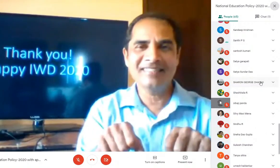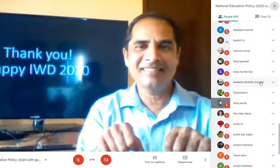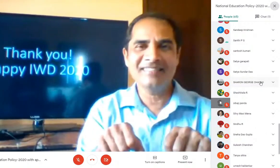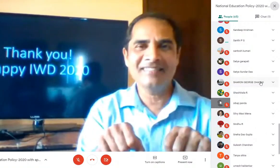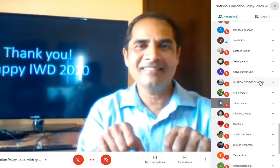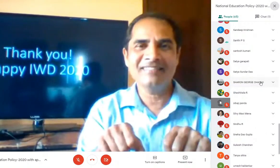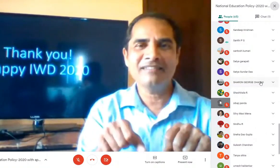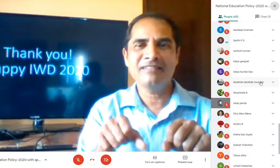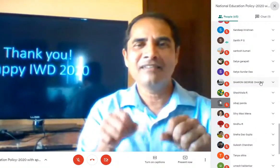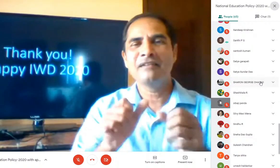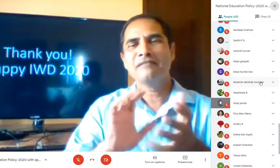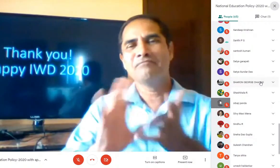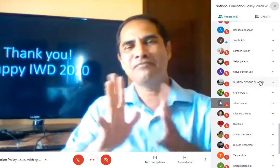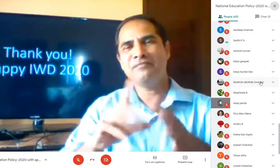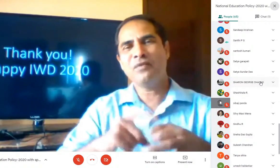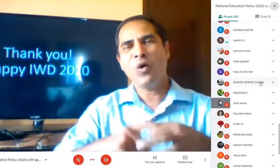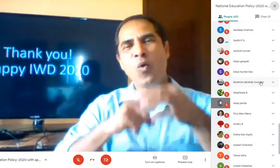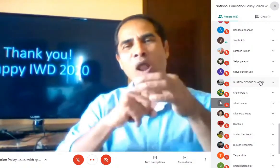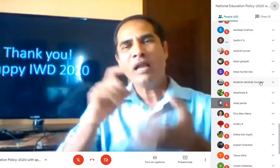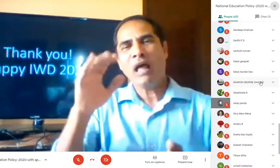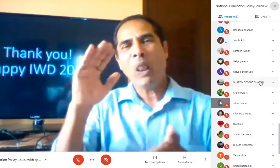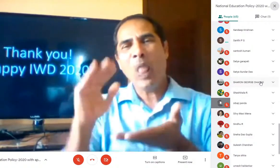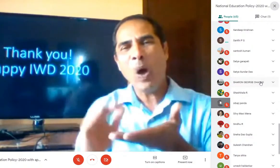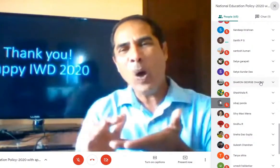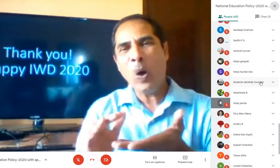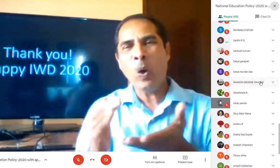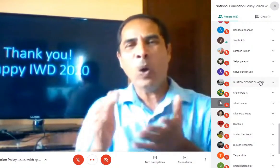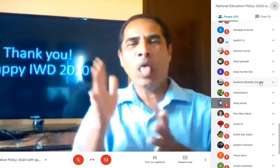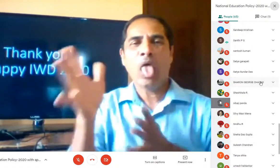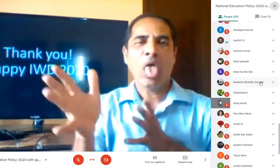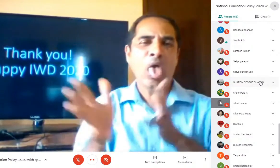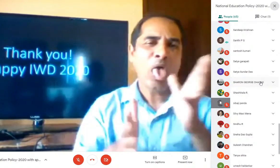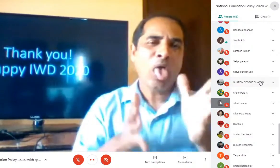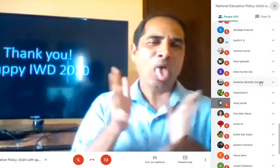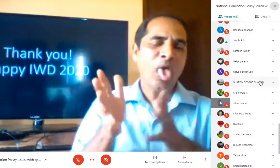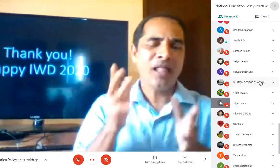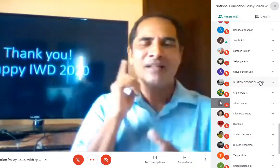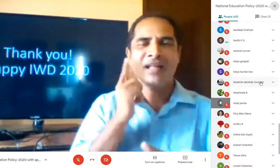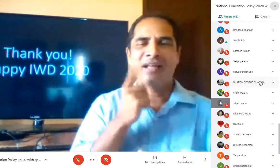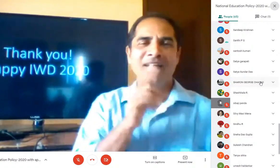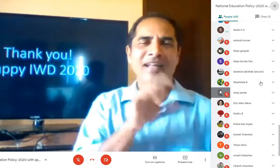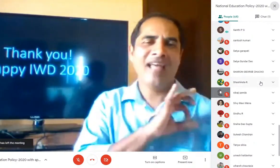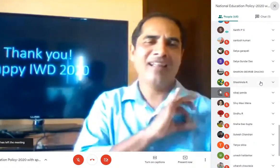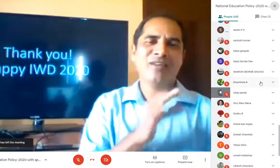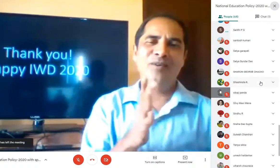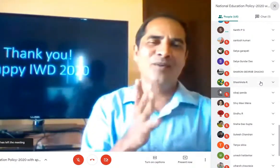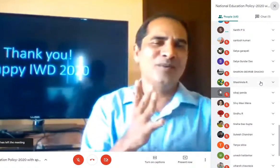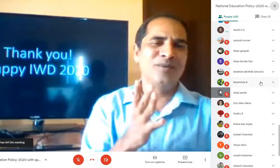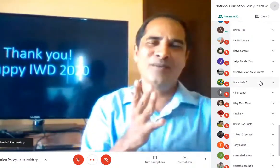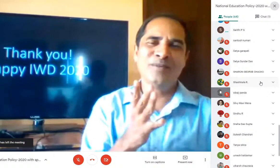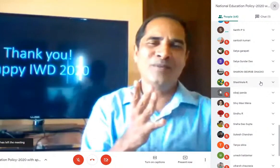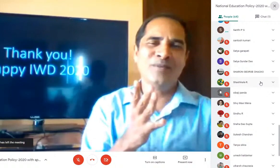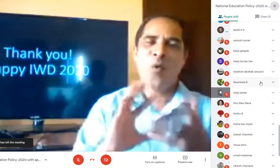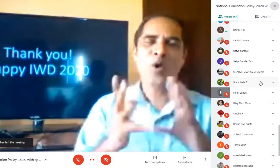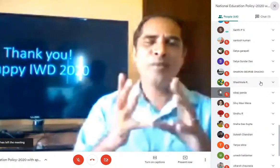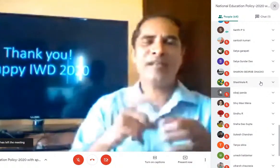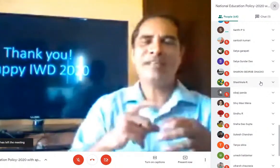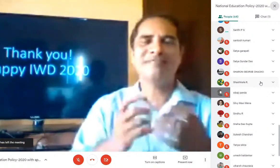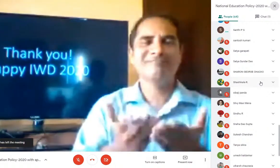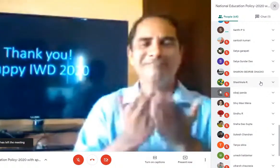So deaf people has to learn that the quality of the science should not go down, so that for